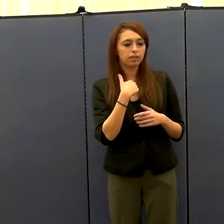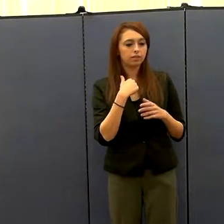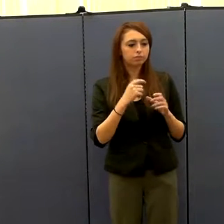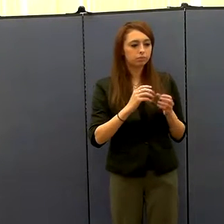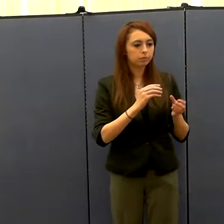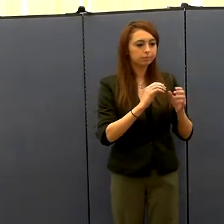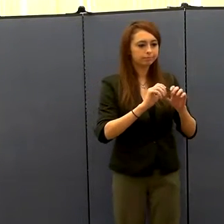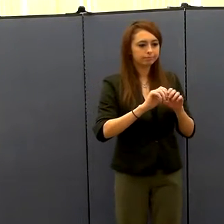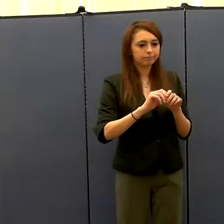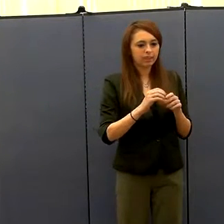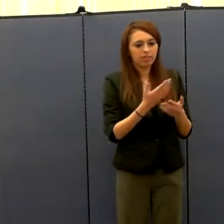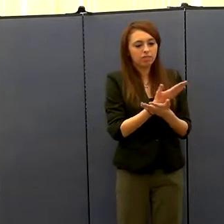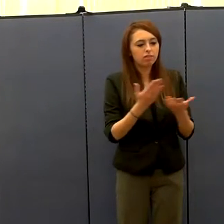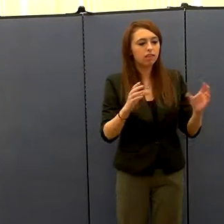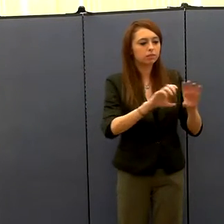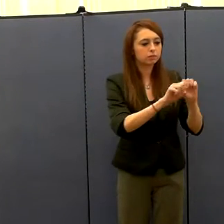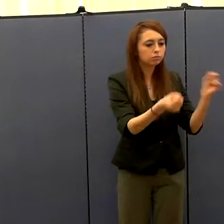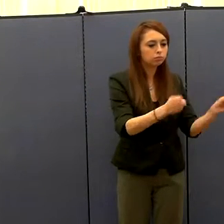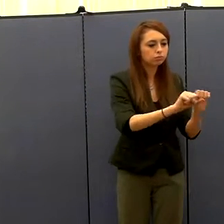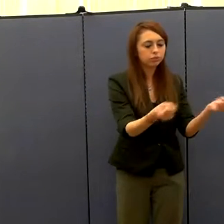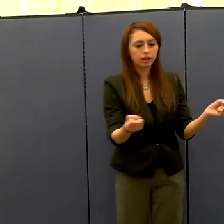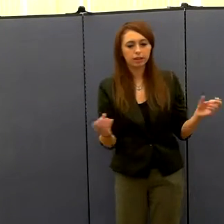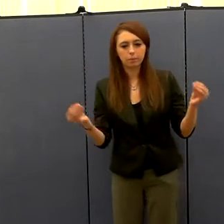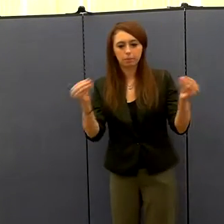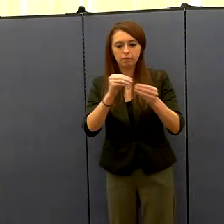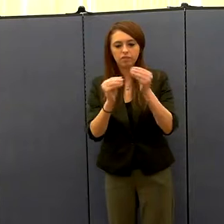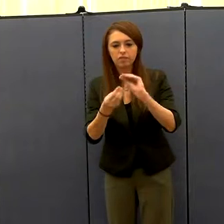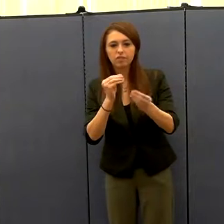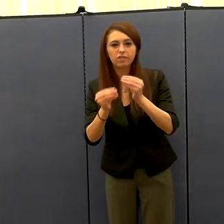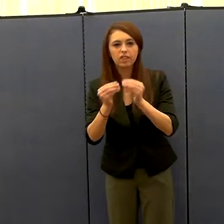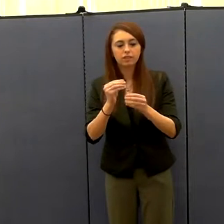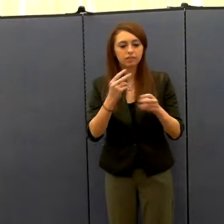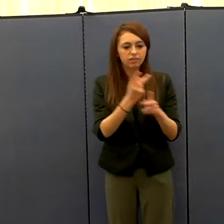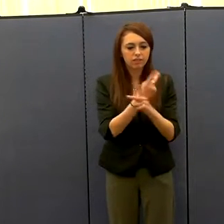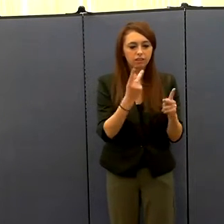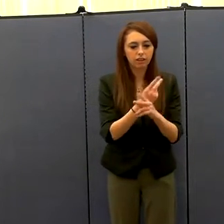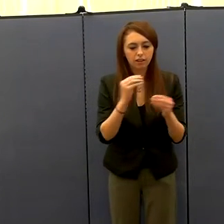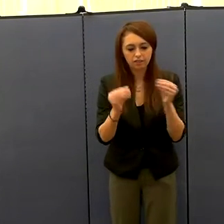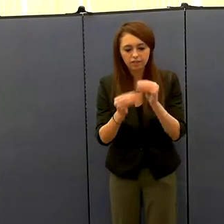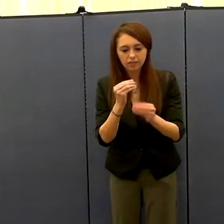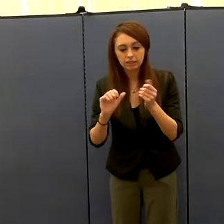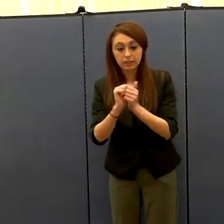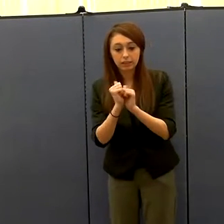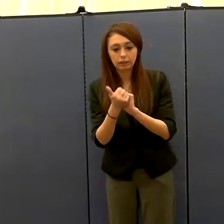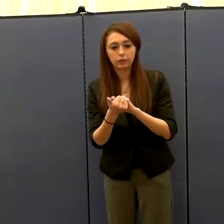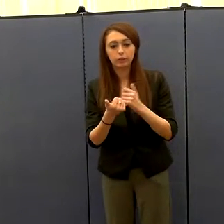apart and have no idea how to put it back together again and just end up with parts all over the floor.